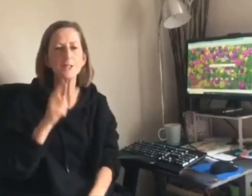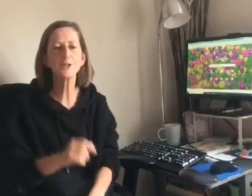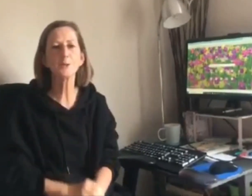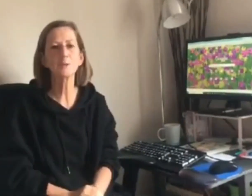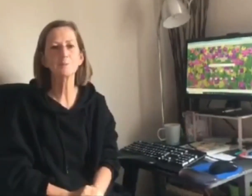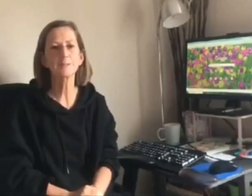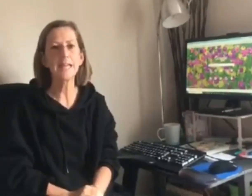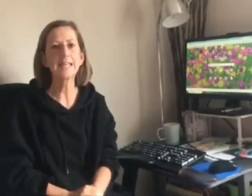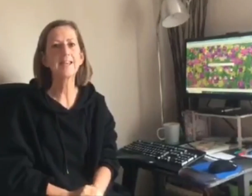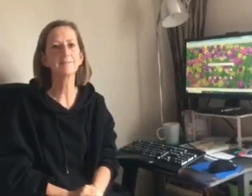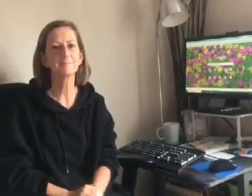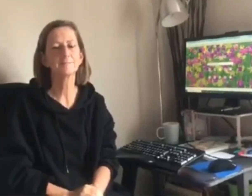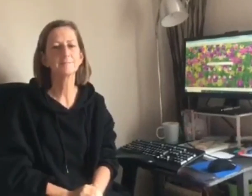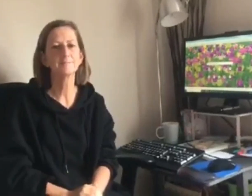soon. Take care.